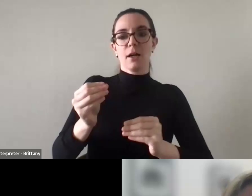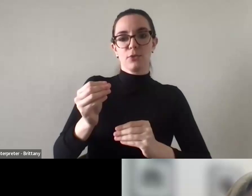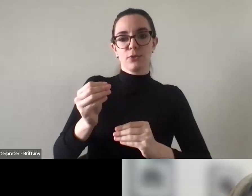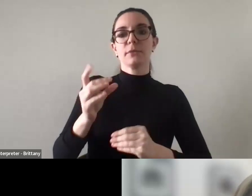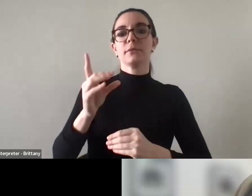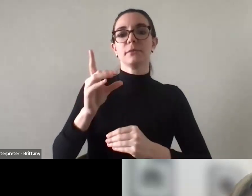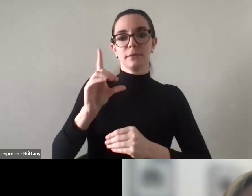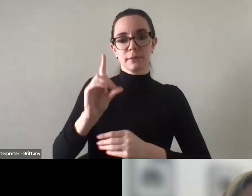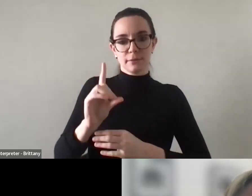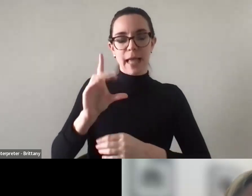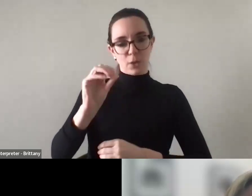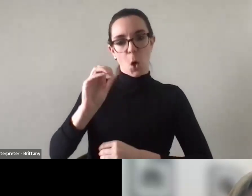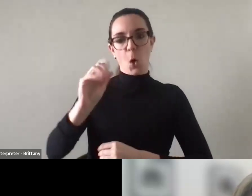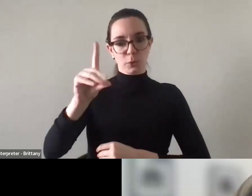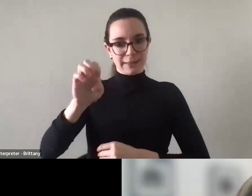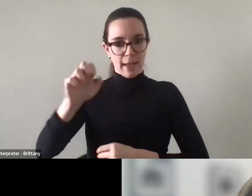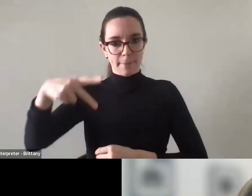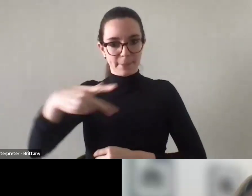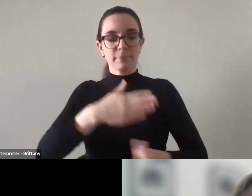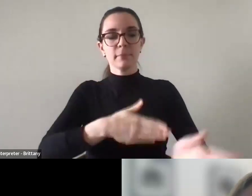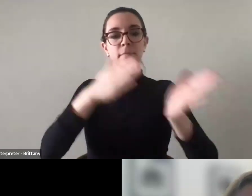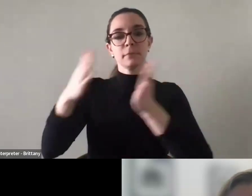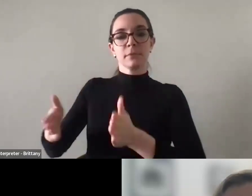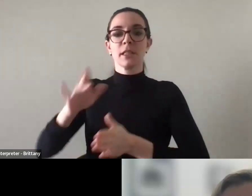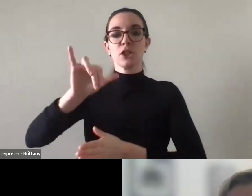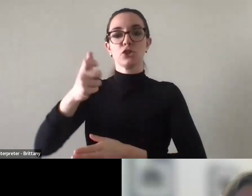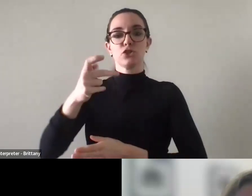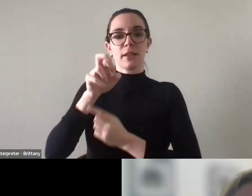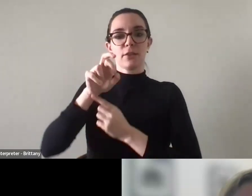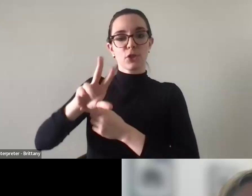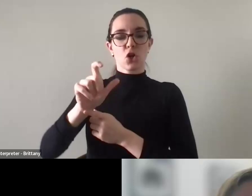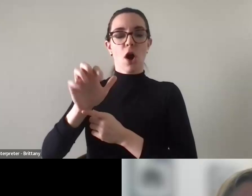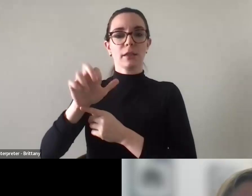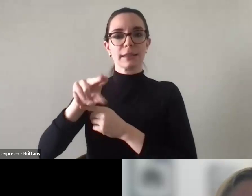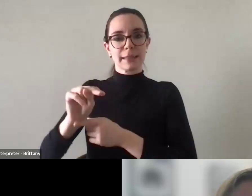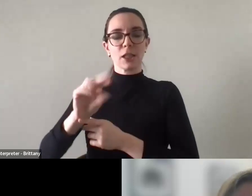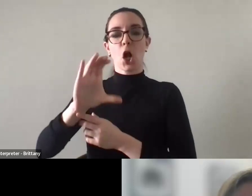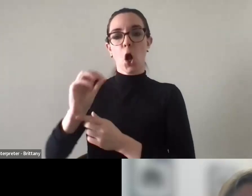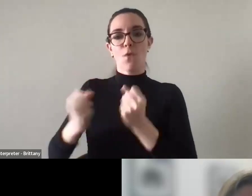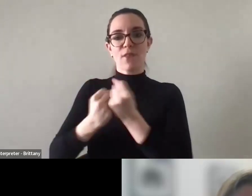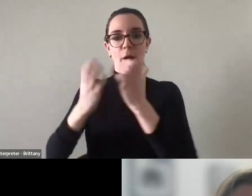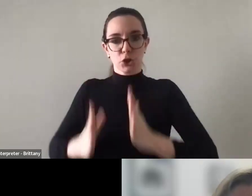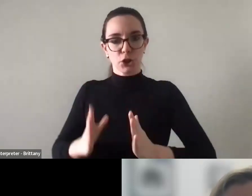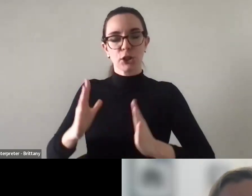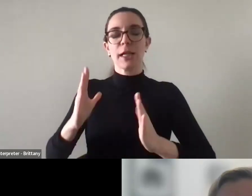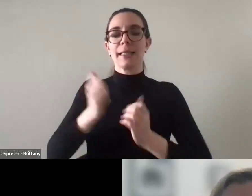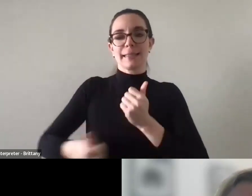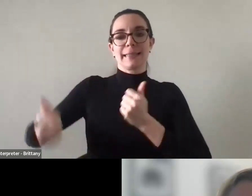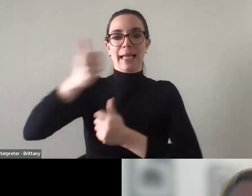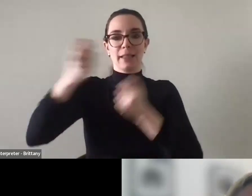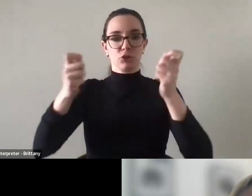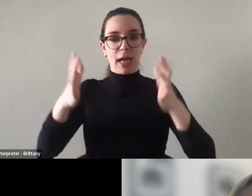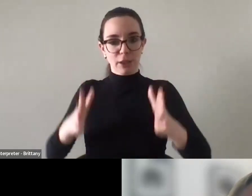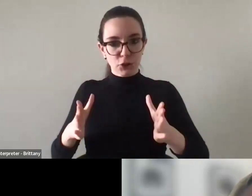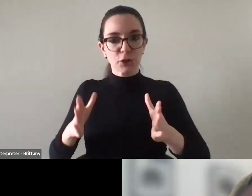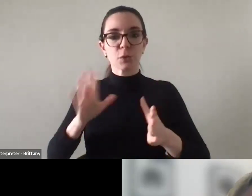Labor. Then we will have Jennifer Carlson, who is the co-founder and executive director of Apprenti, who will talk about